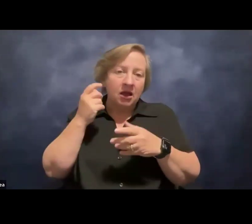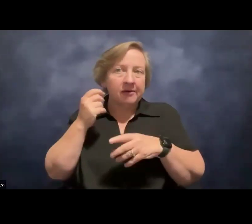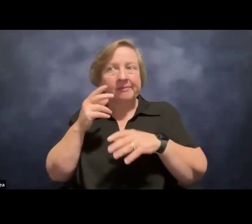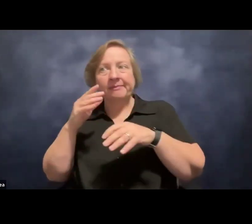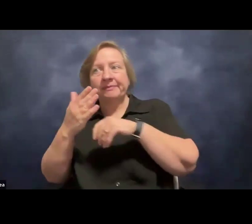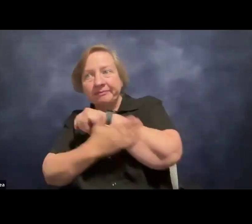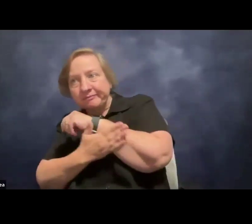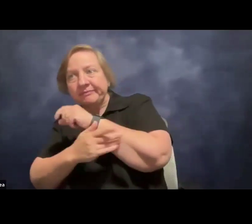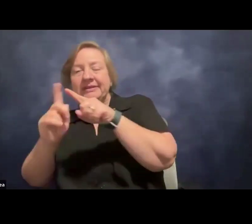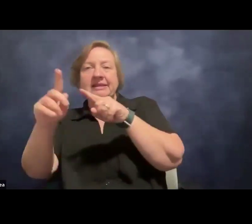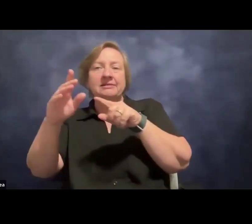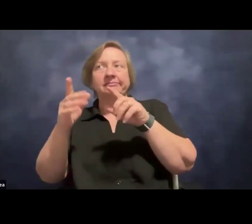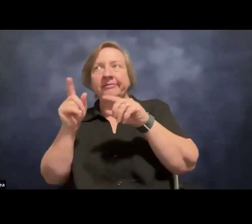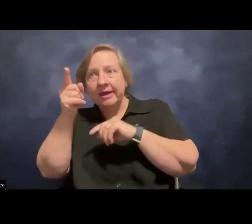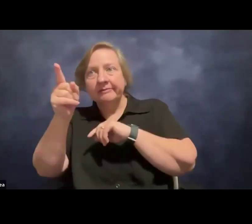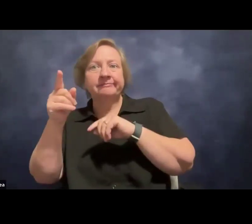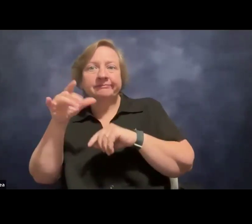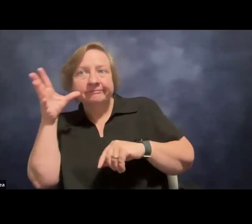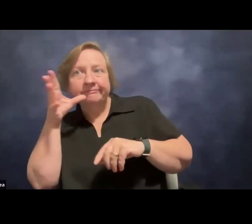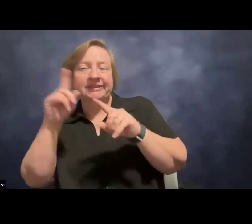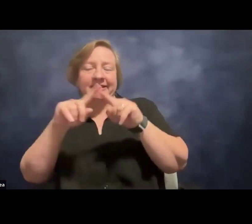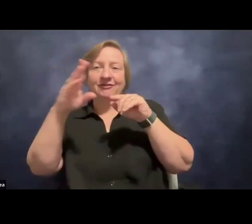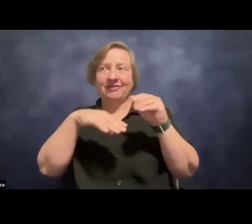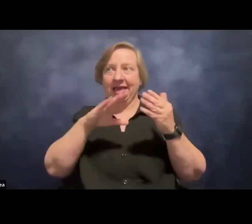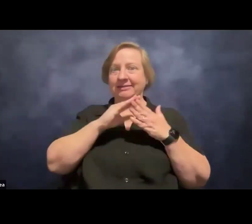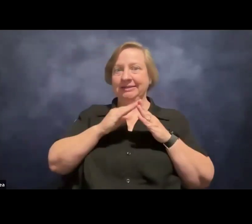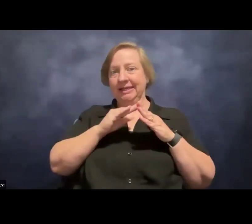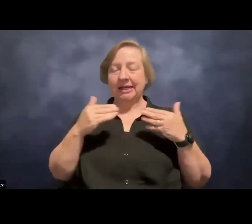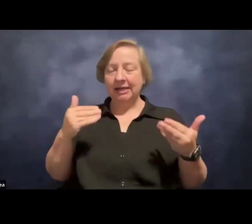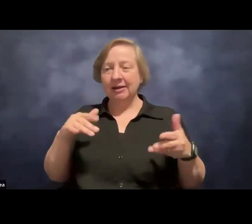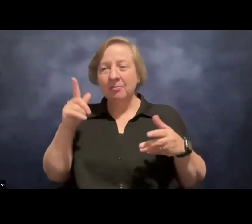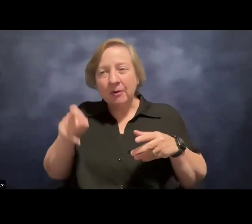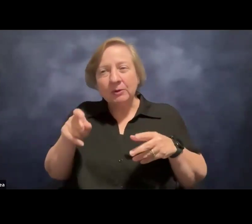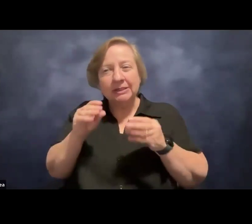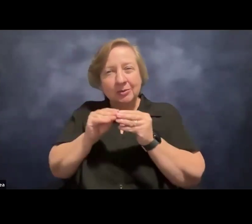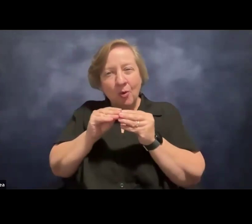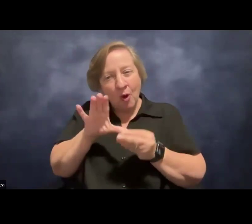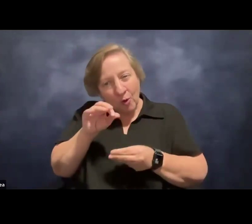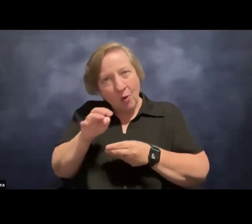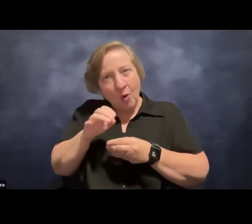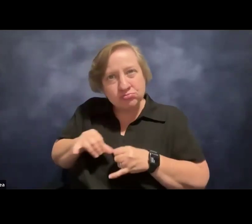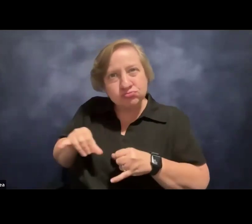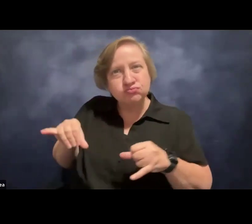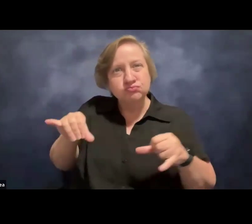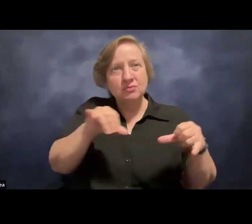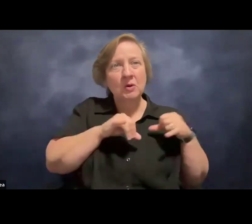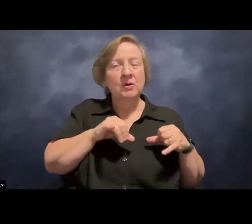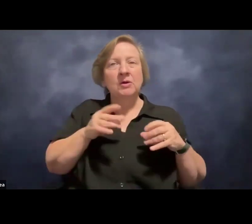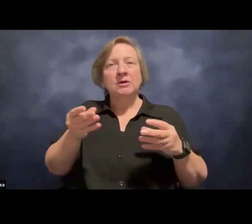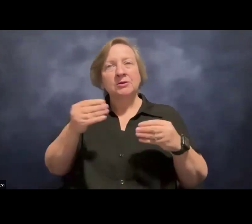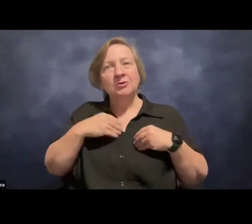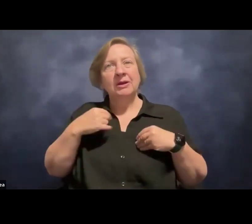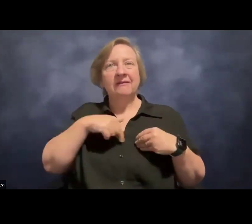of the day, I think we're going to have to get to a little more core standardization so that we really can have that